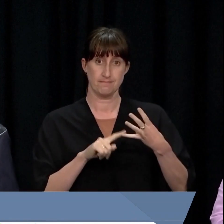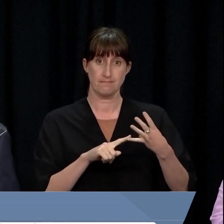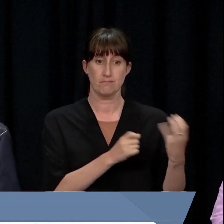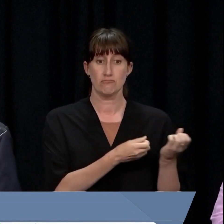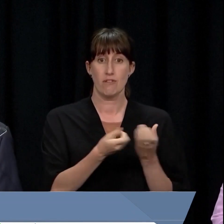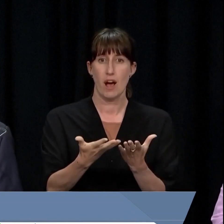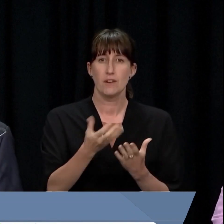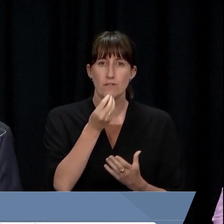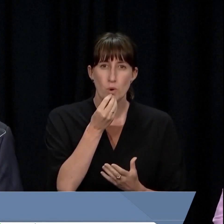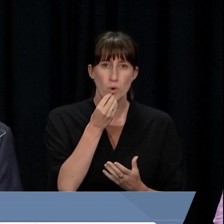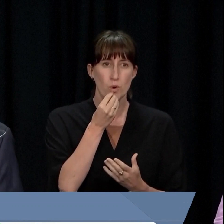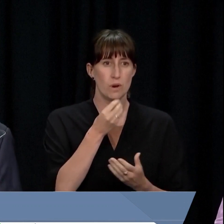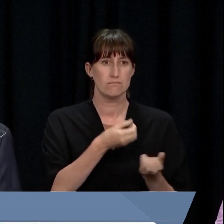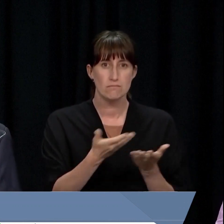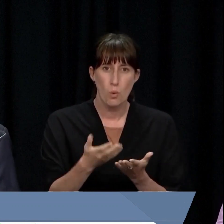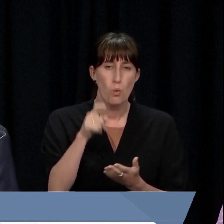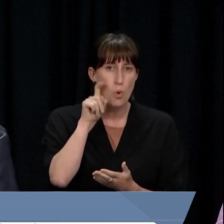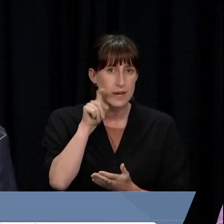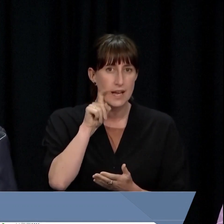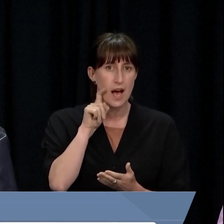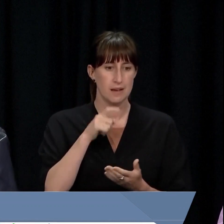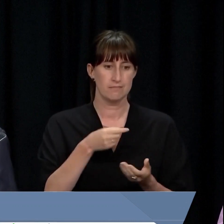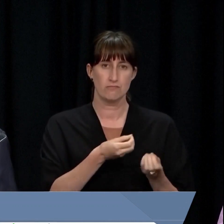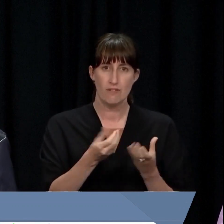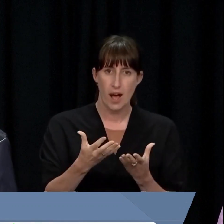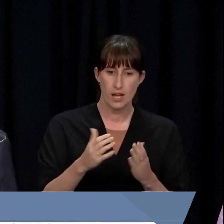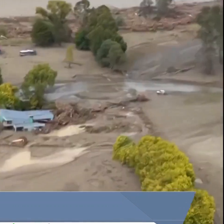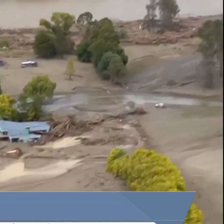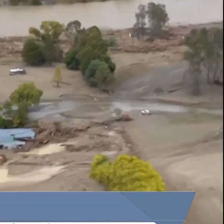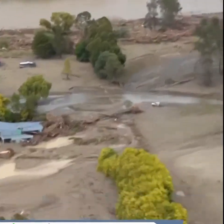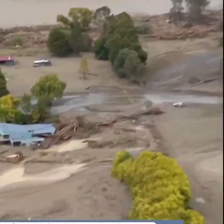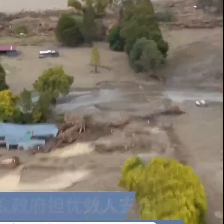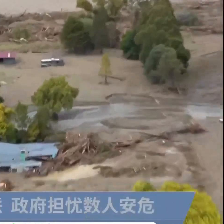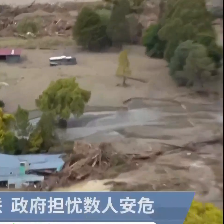medicine, and getting communications assets to the areas that need them.